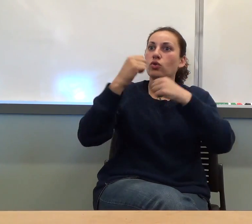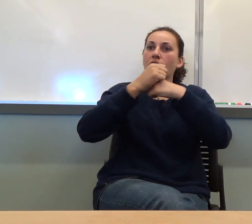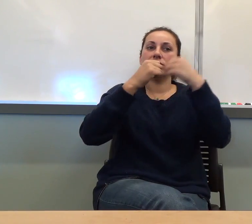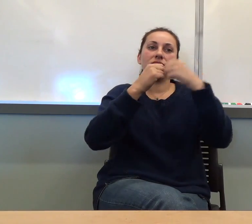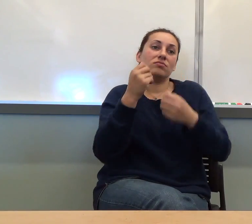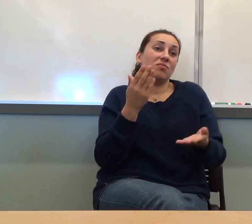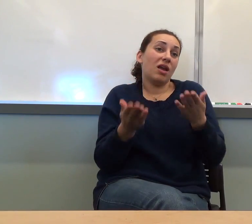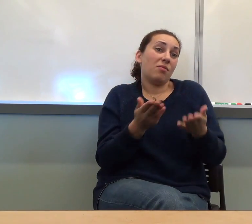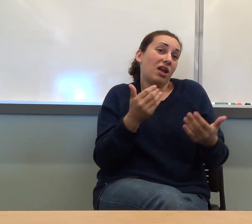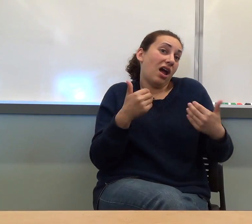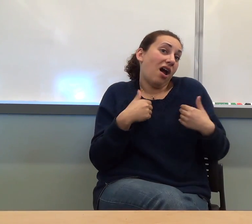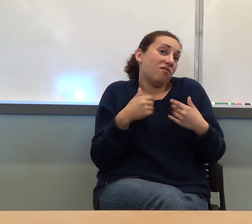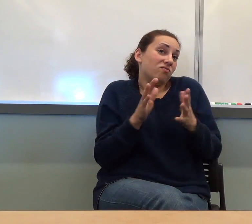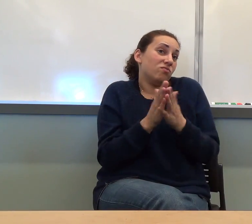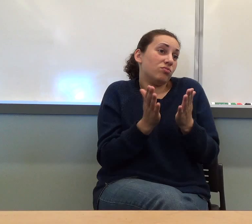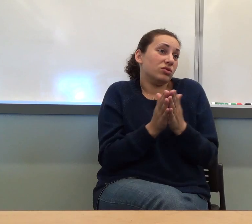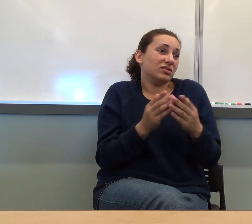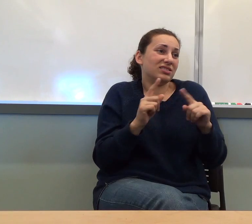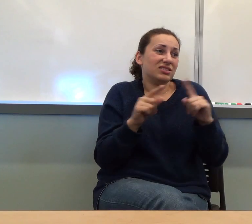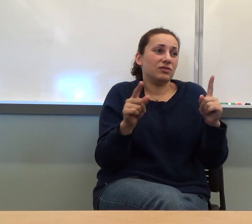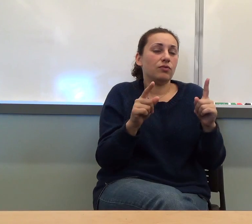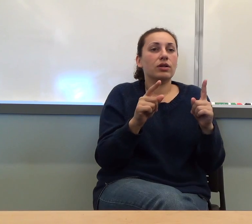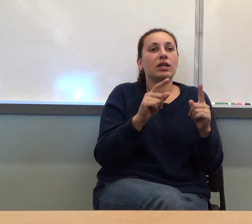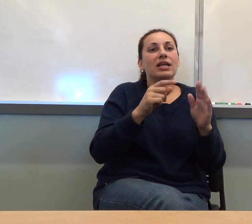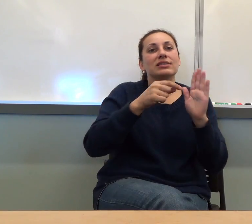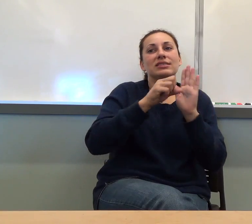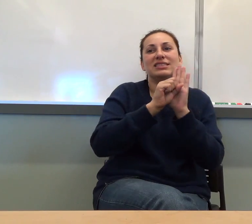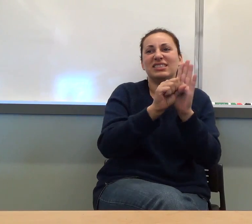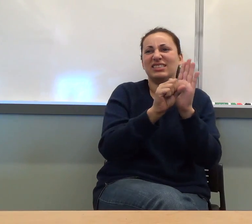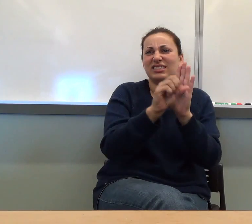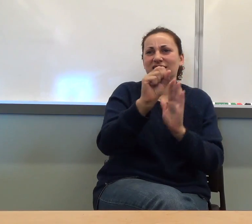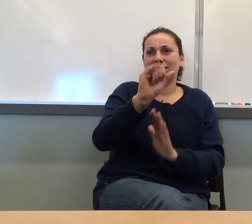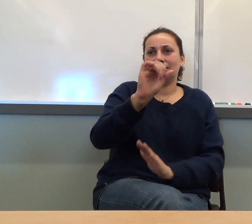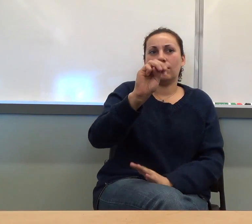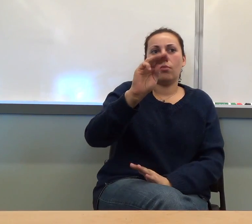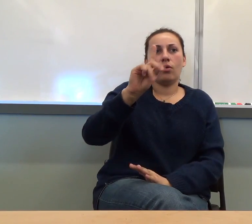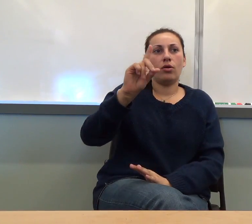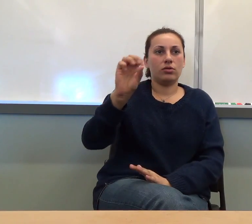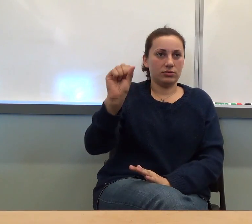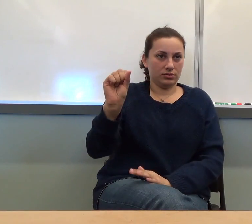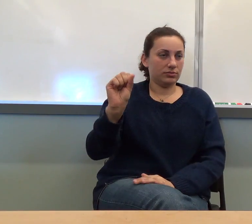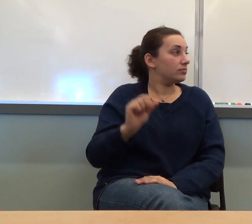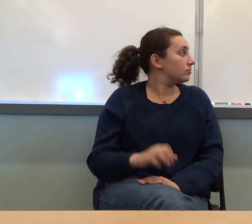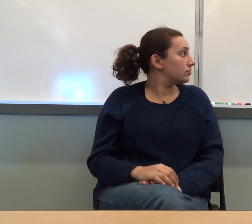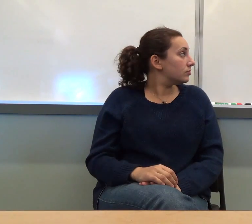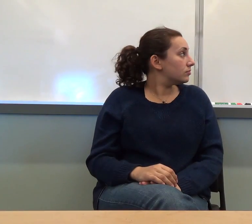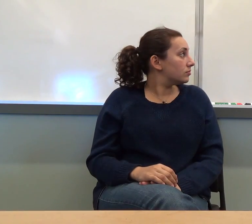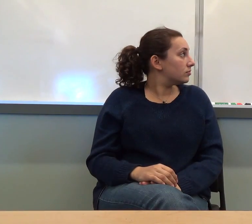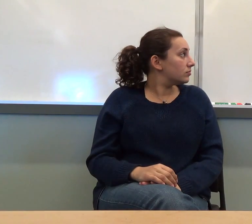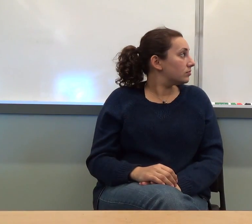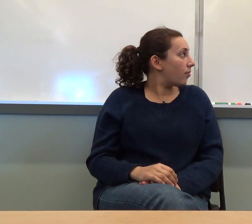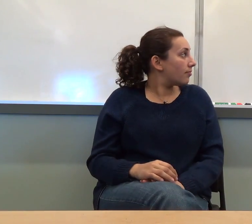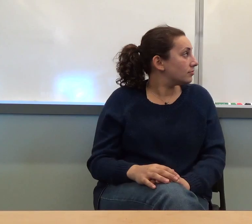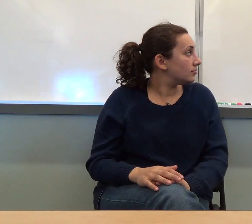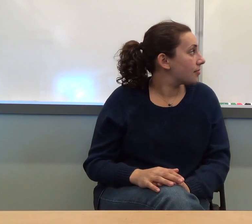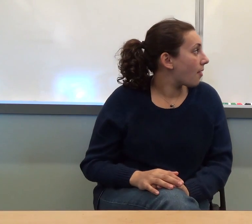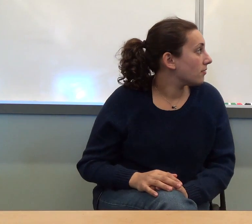that have different notations. So this can also be written in the following way, the ratio of 2 to